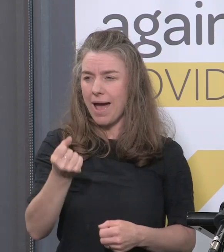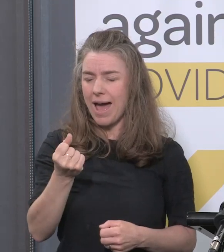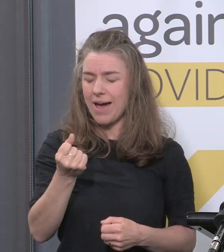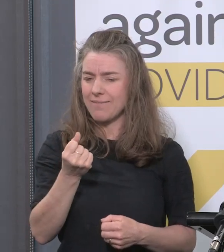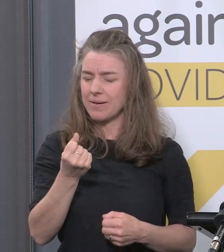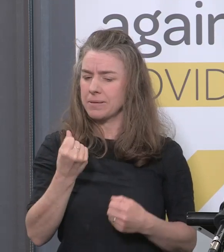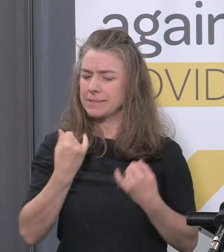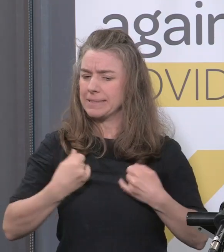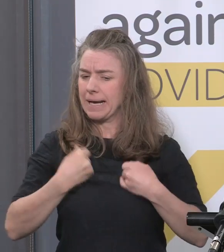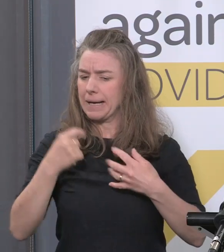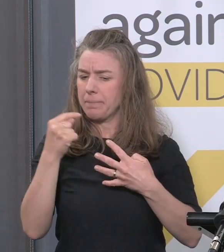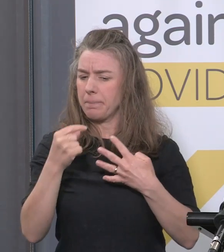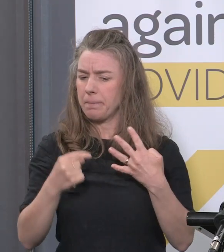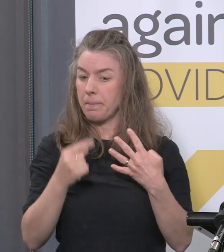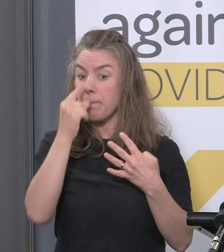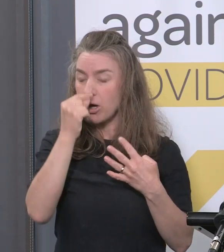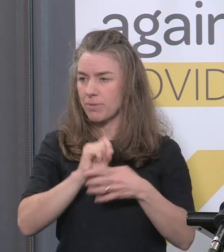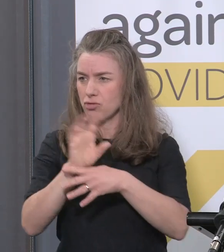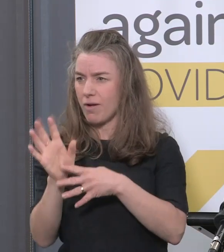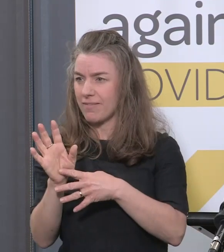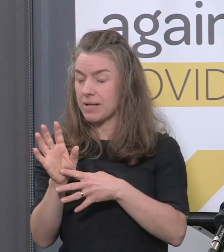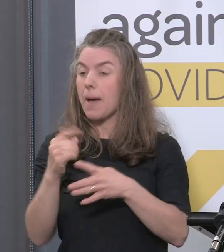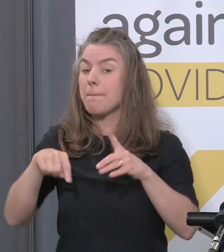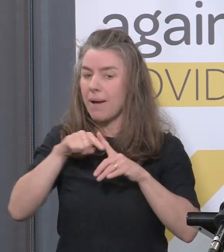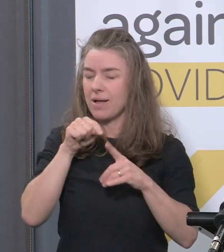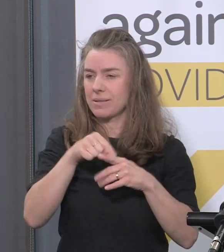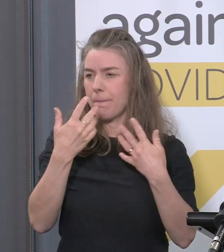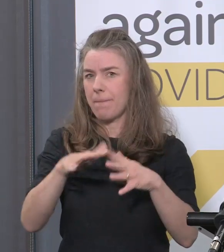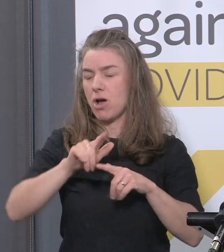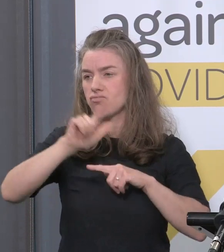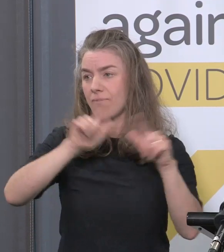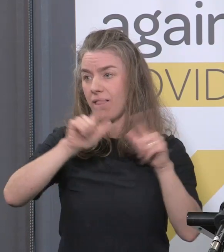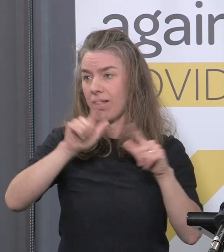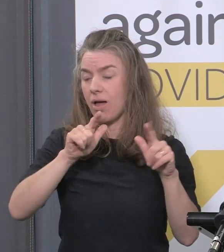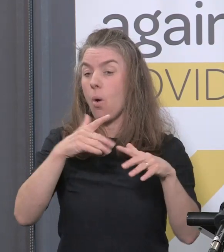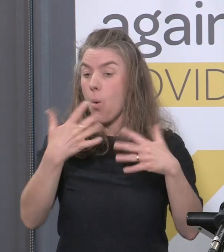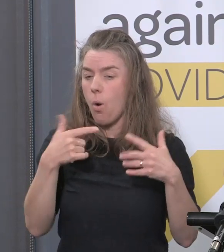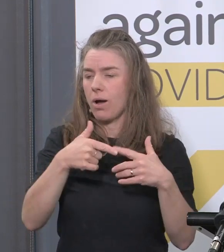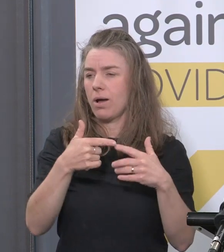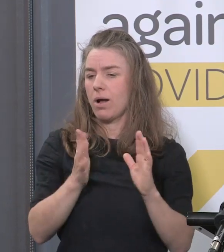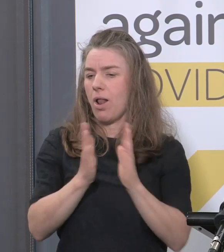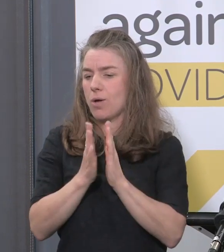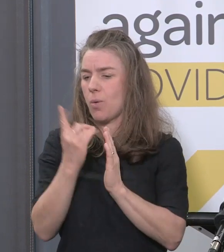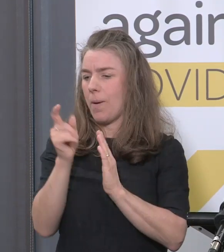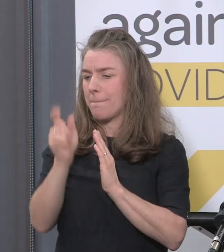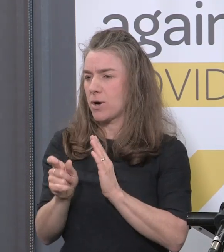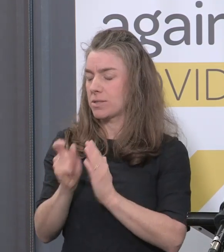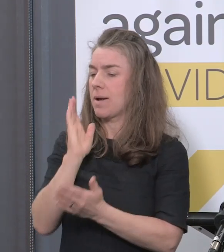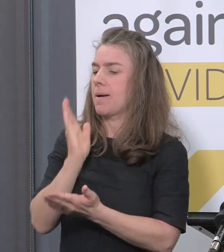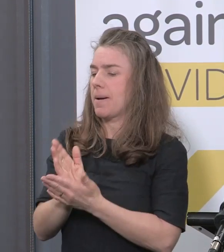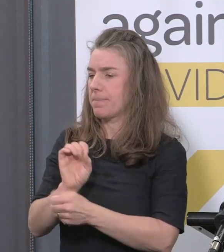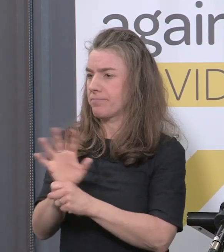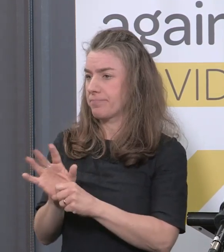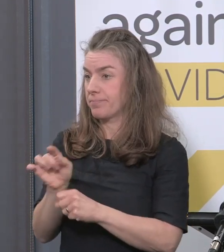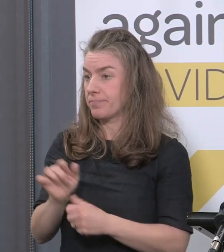could be suggestive of COVID-19 and had either a travel history or had a link to a close contact or a close contact of a